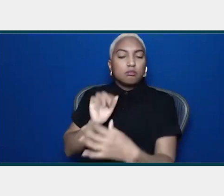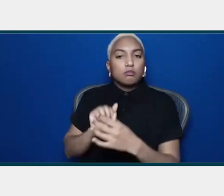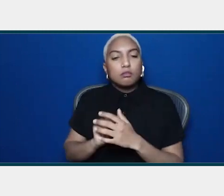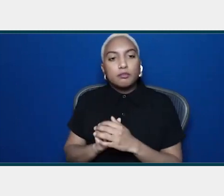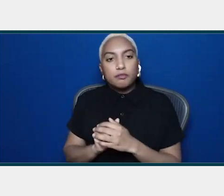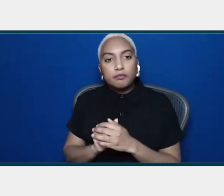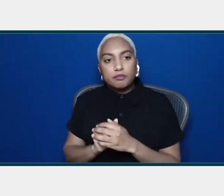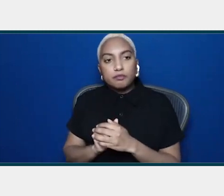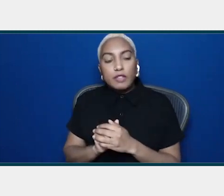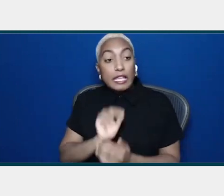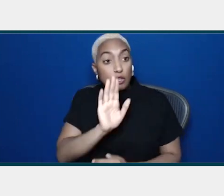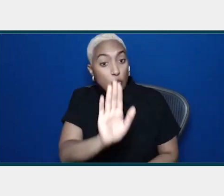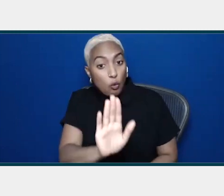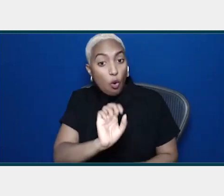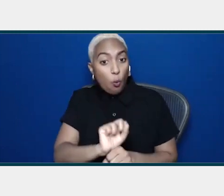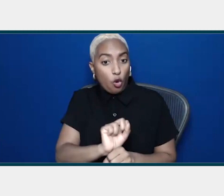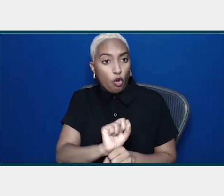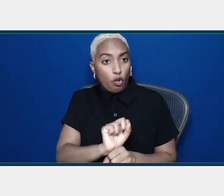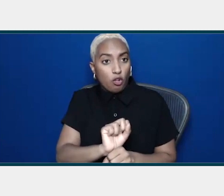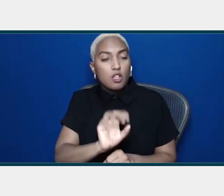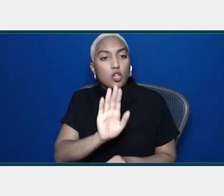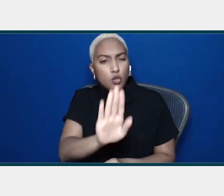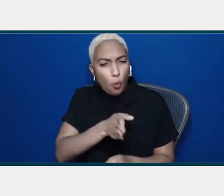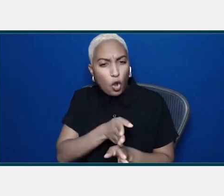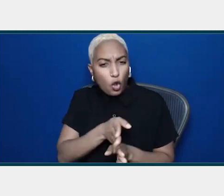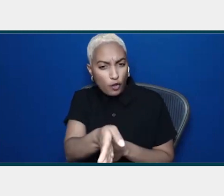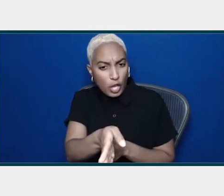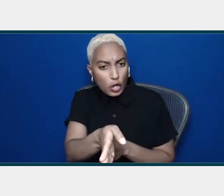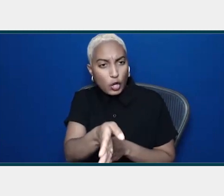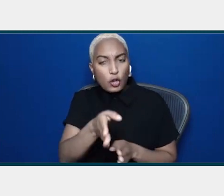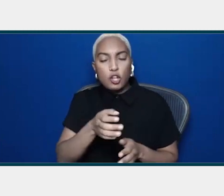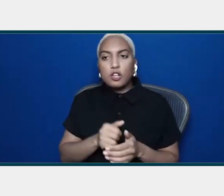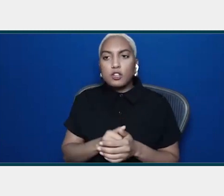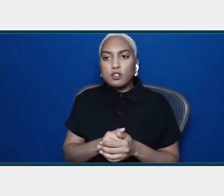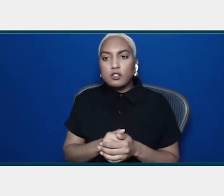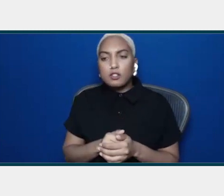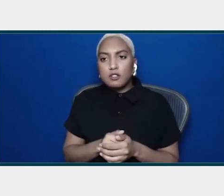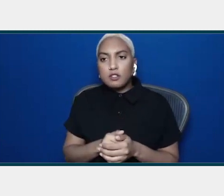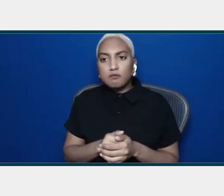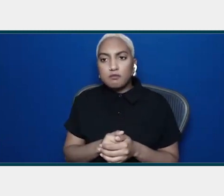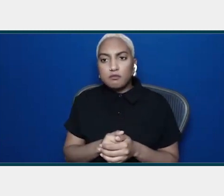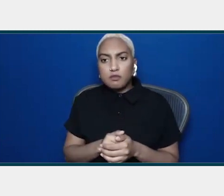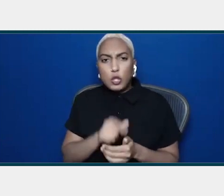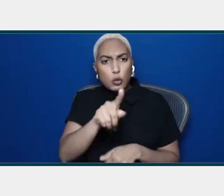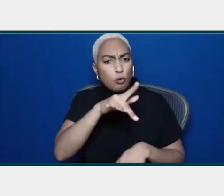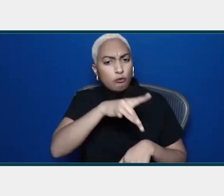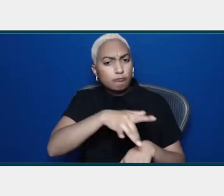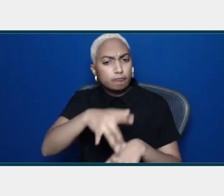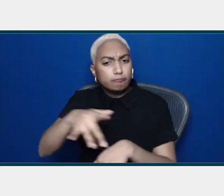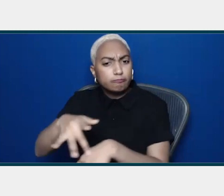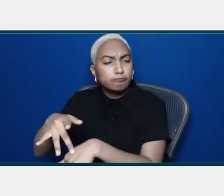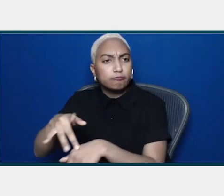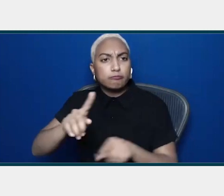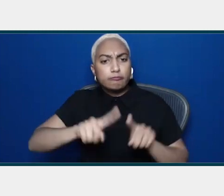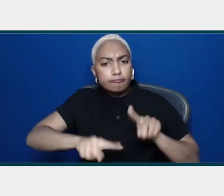various industries, across various skill sets, been tackling this, how do you, RM, keep people engaged in the